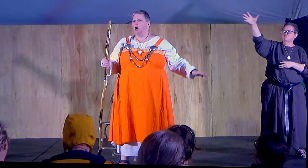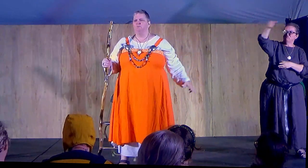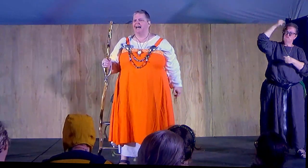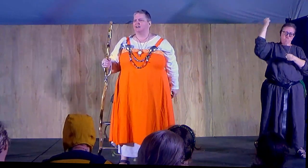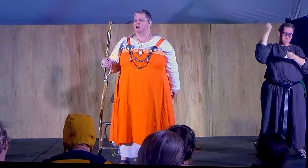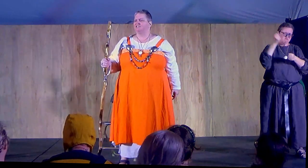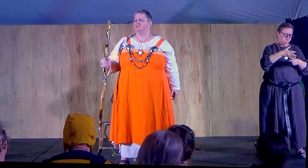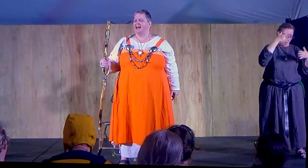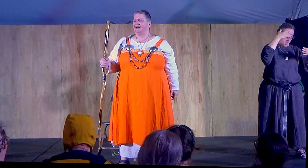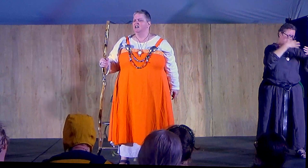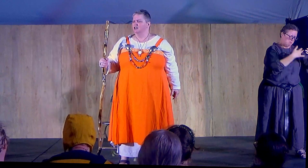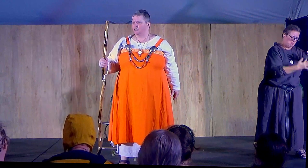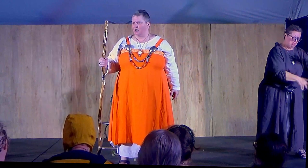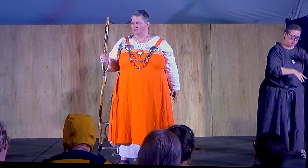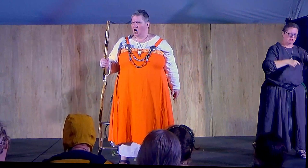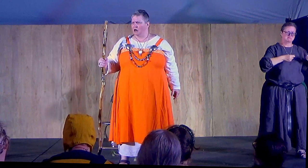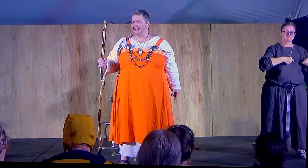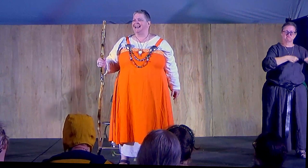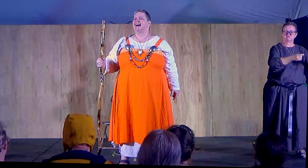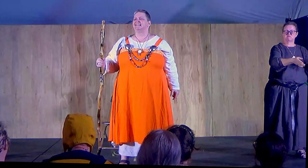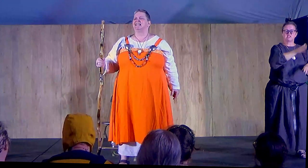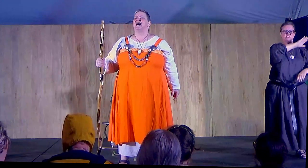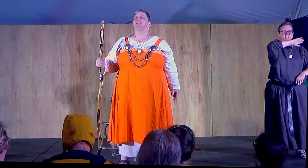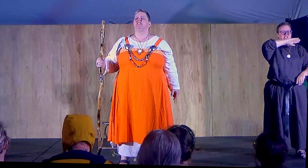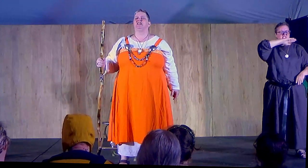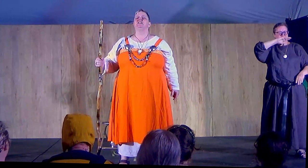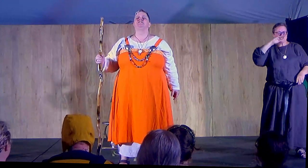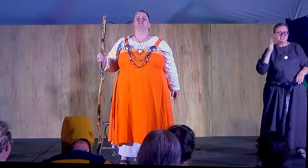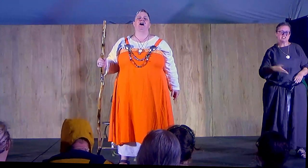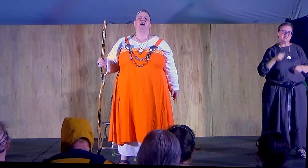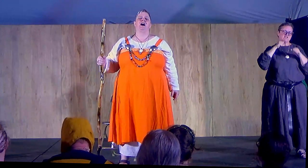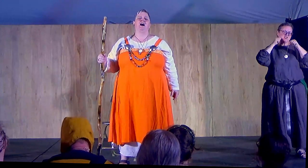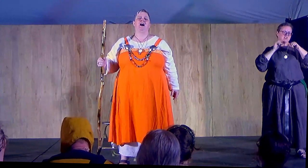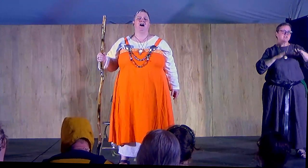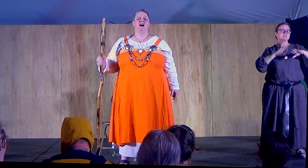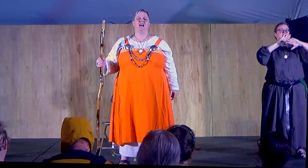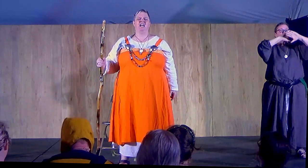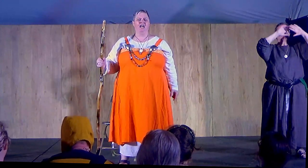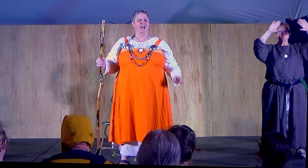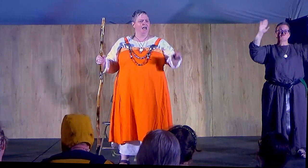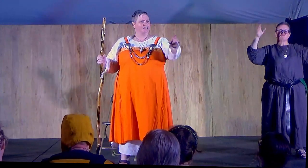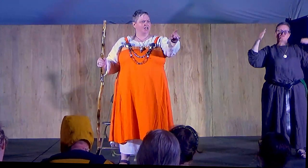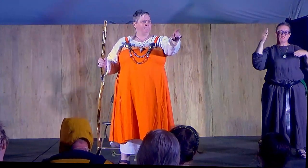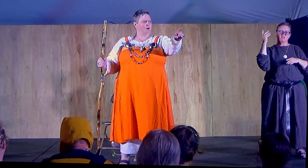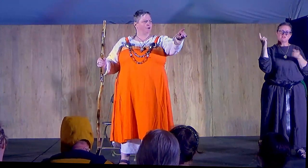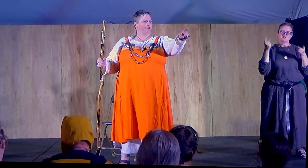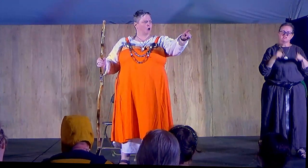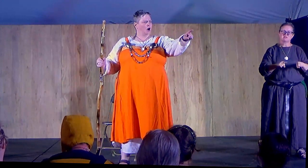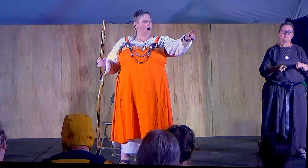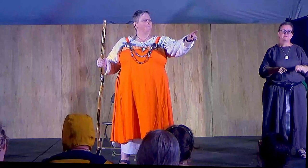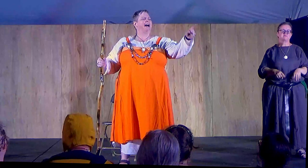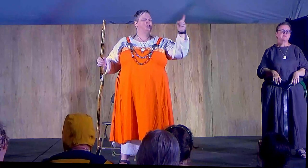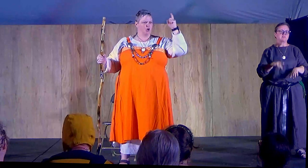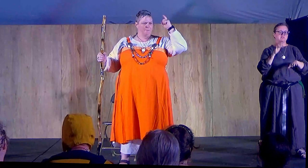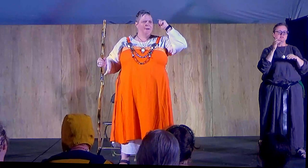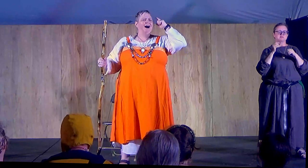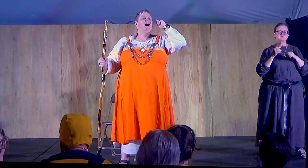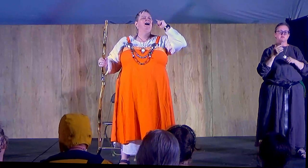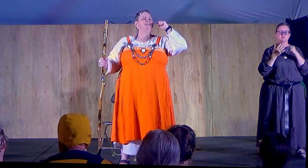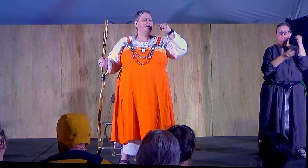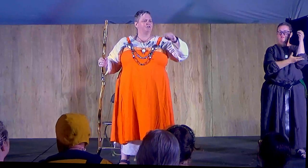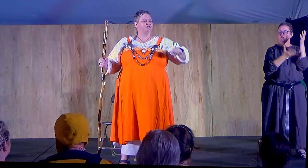for no blackguard's flag shall darken Atlantia's sky. Keep up your arm and